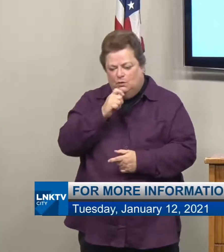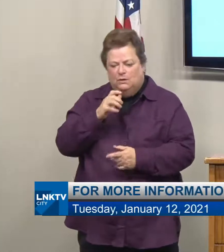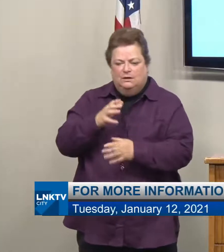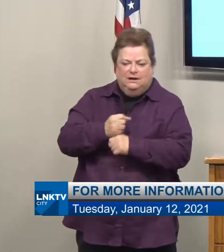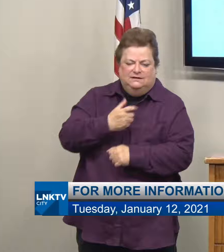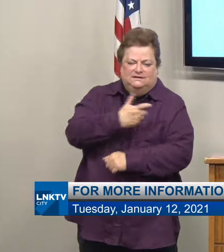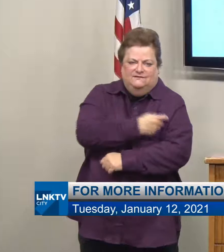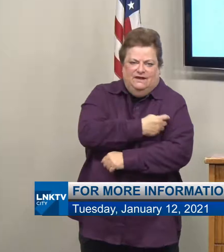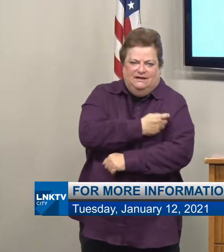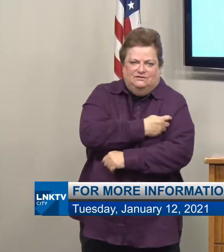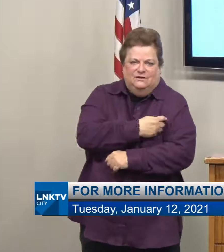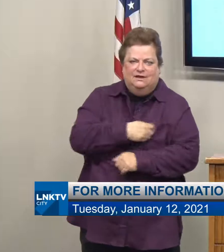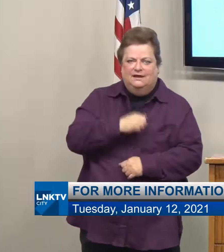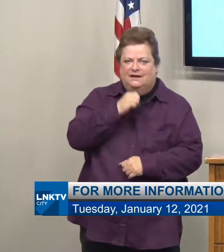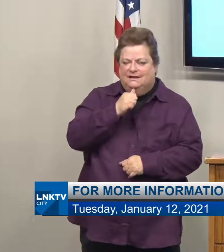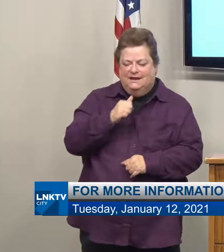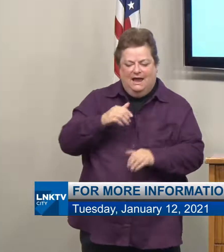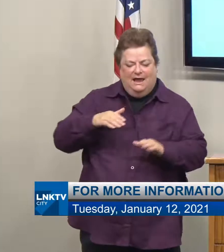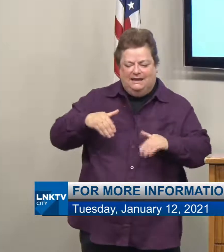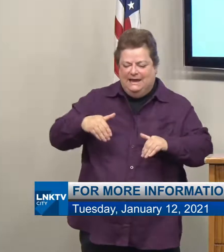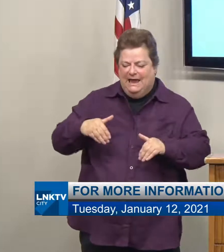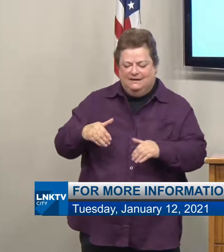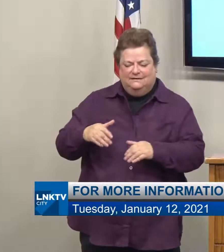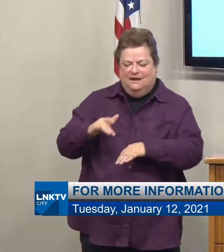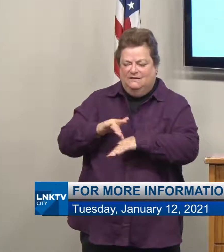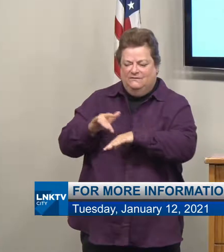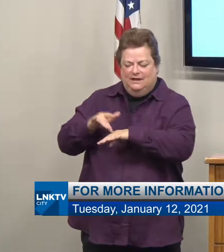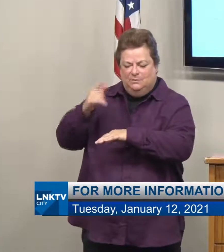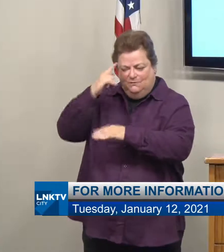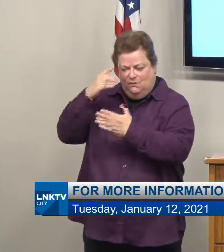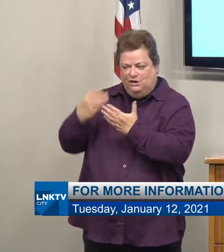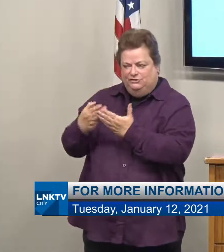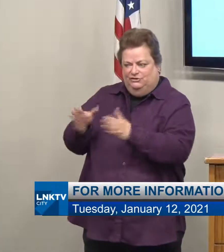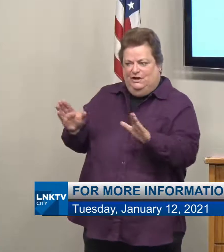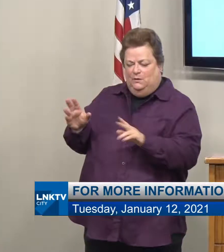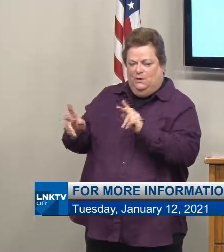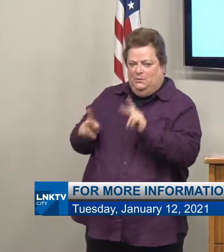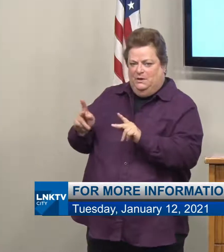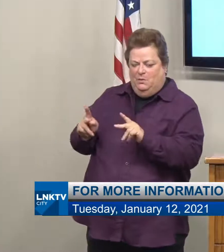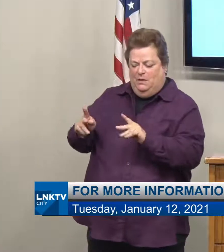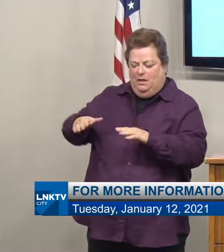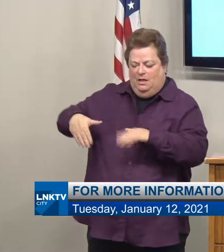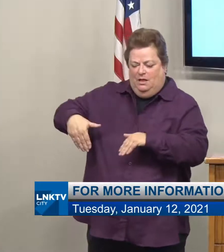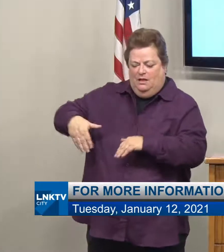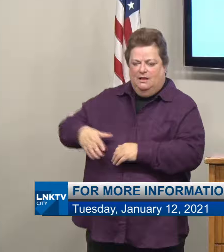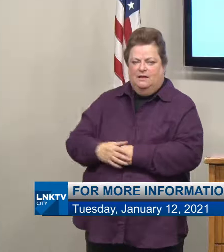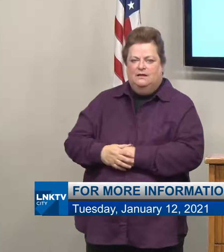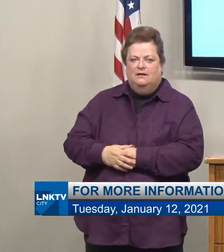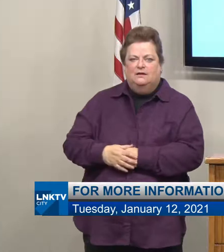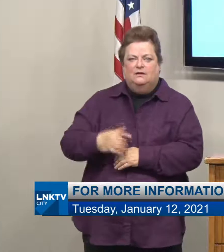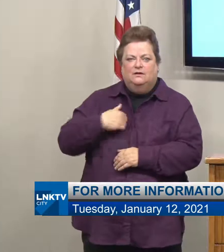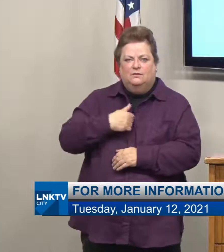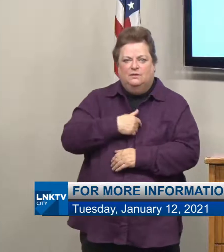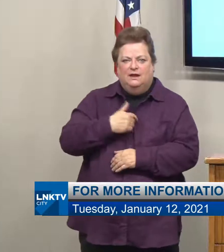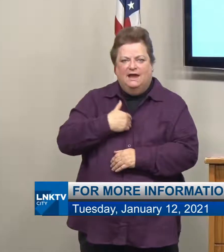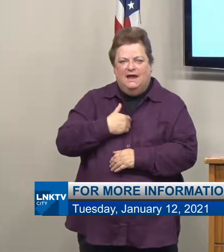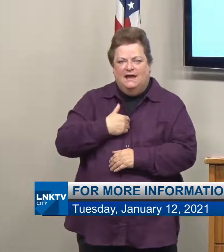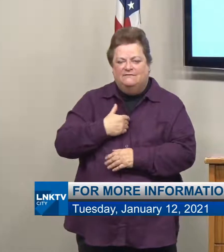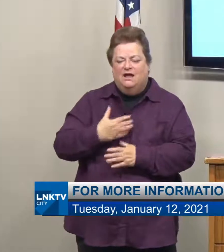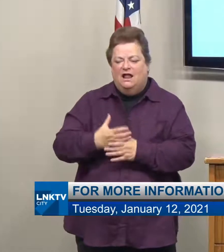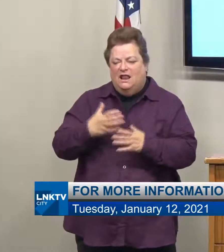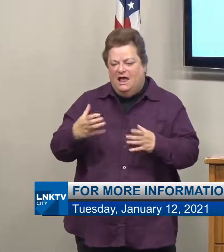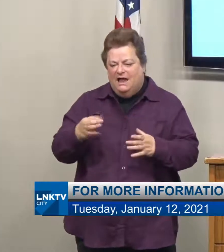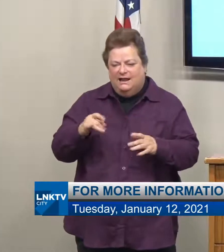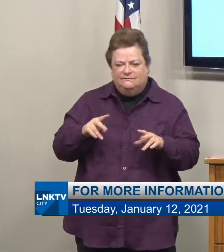not yet available to the general public in our community. There are a lot of moving parts and some